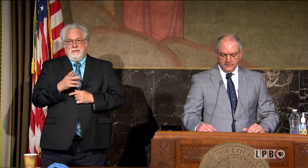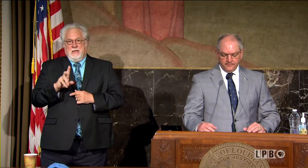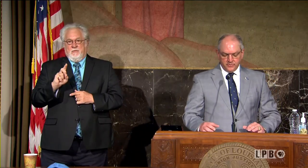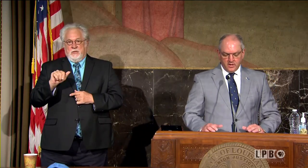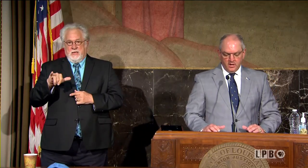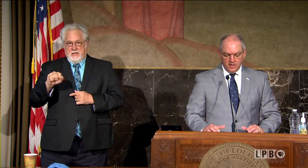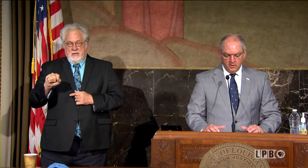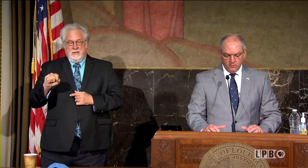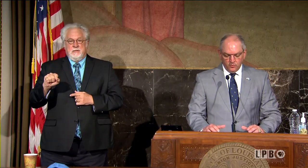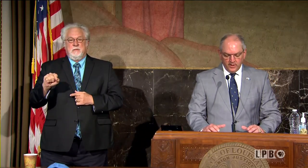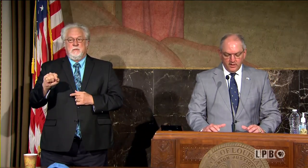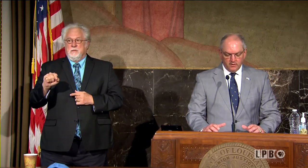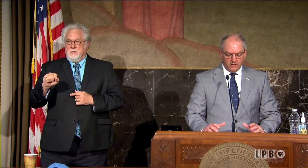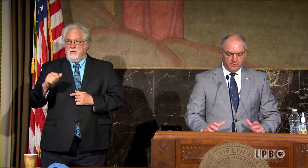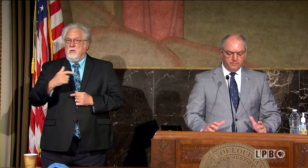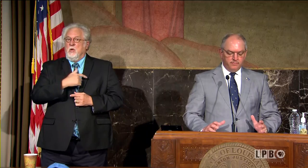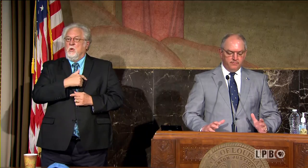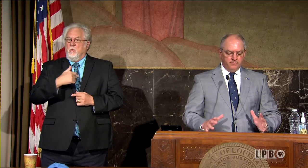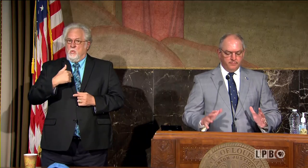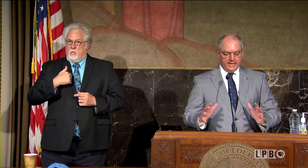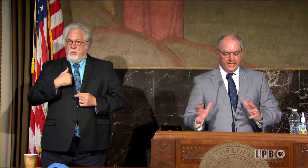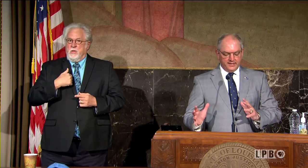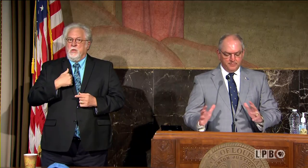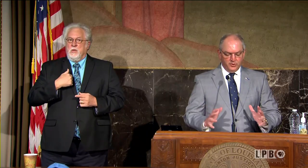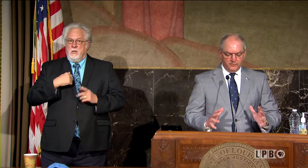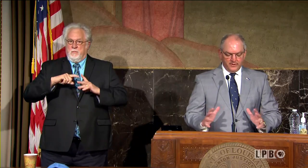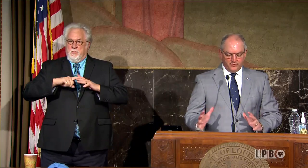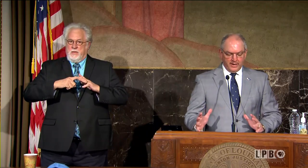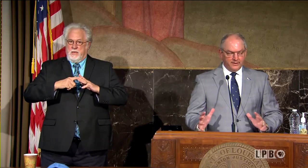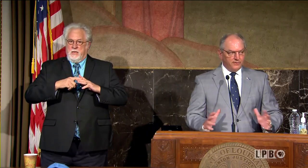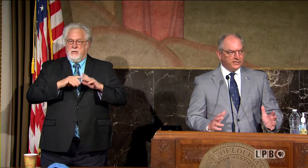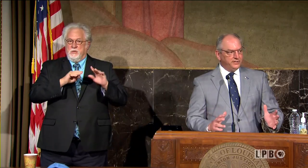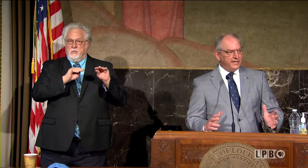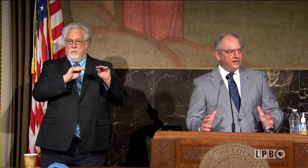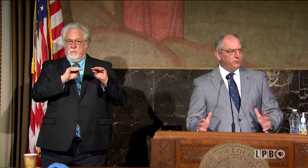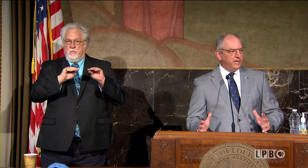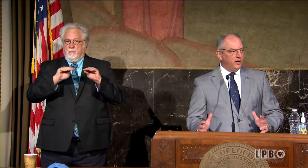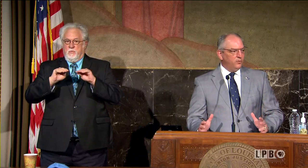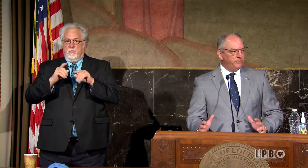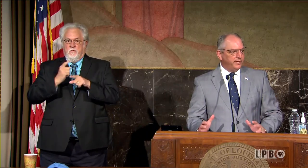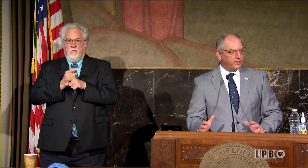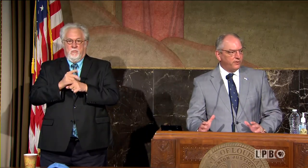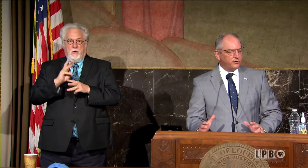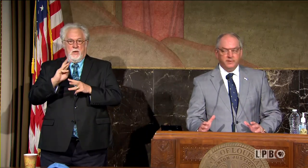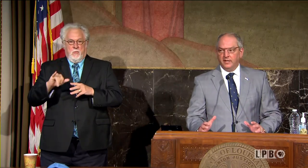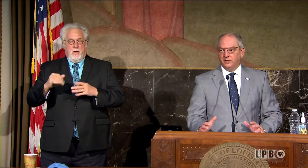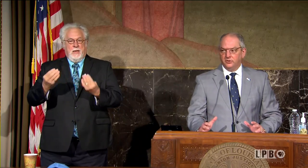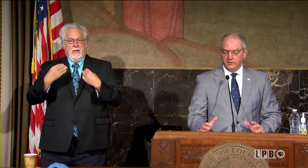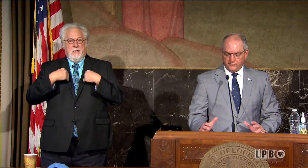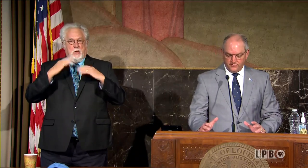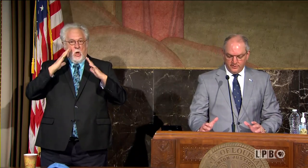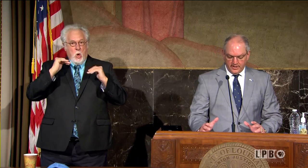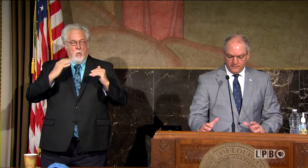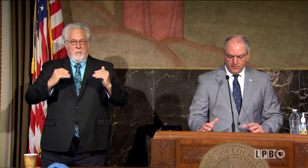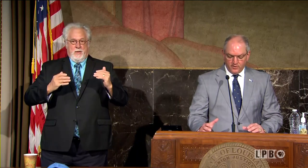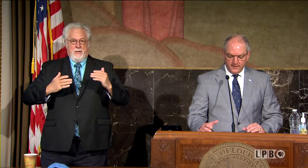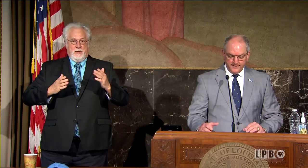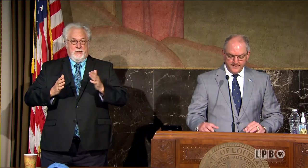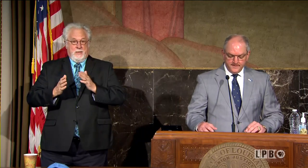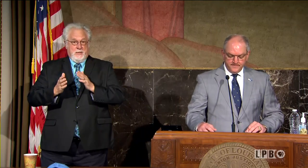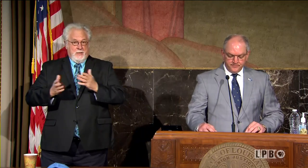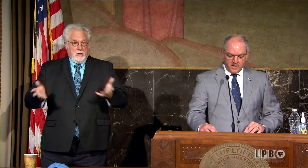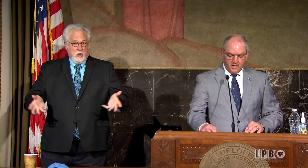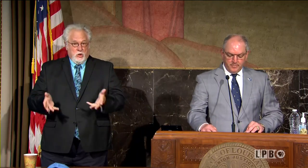days, we are beginning to move in the right direction. That gives me hope and encouragement, and it should to